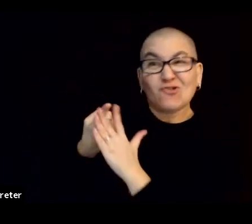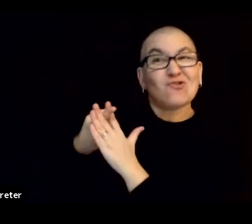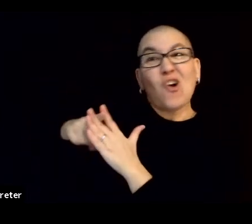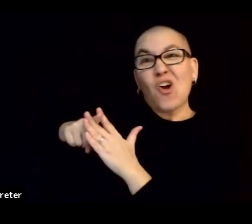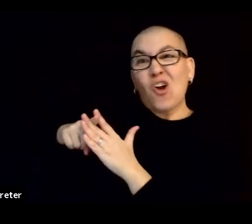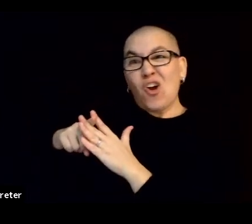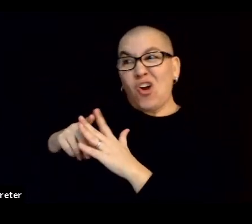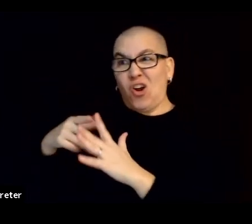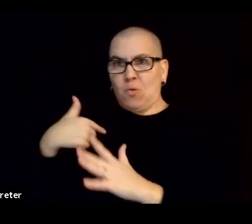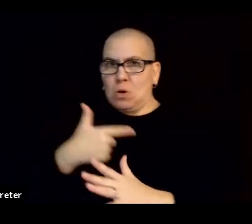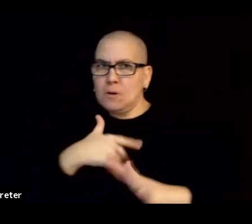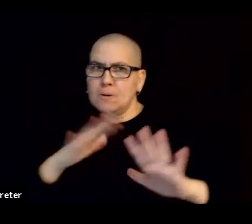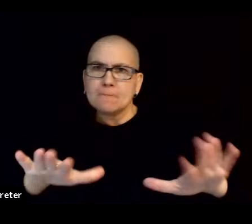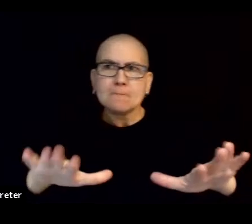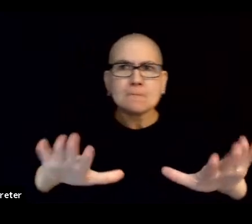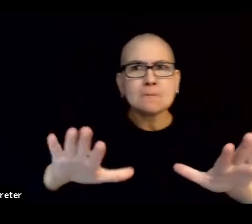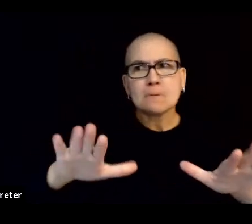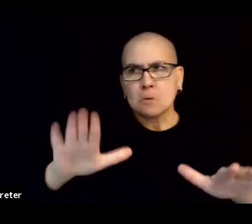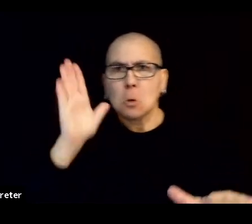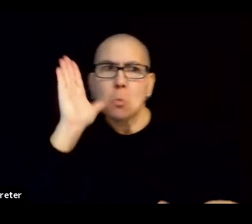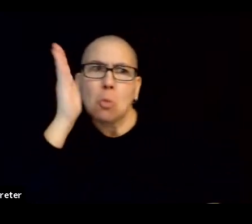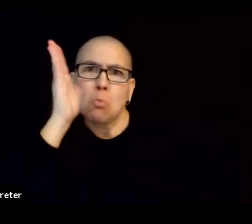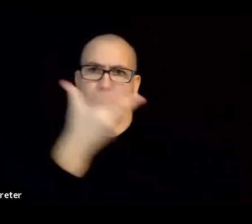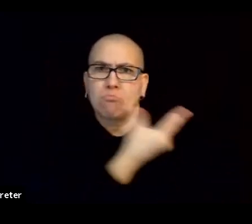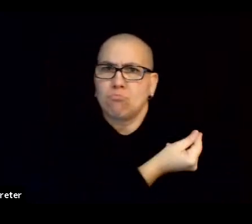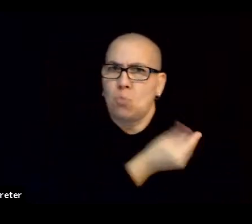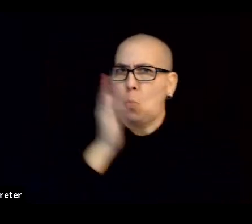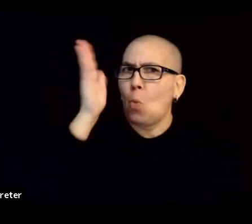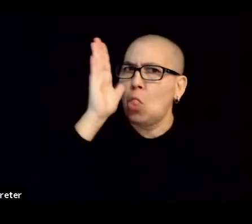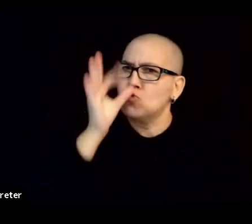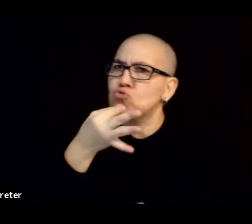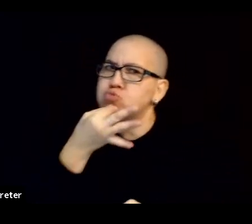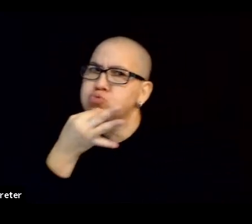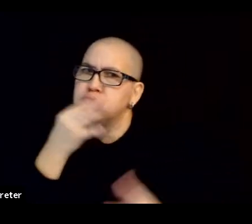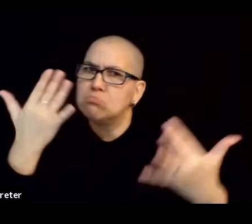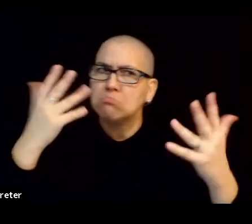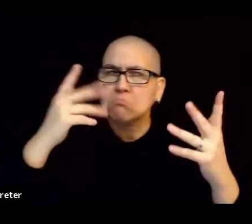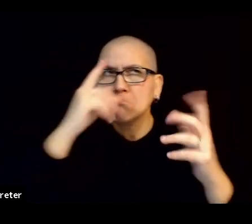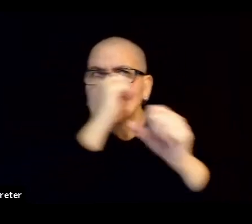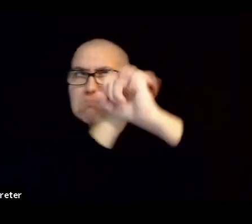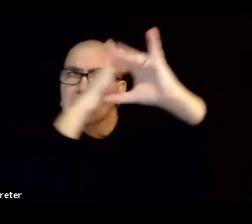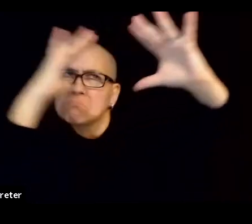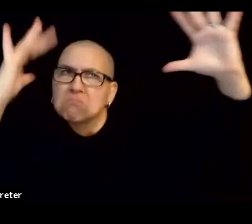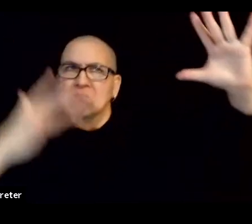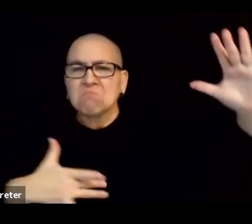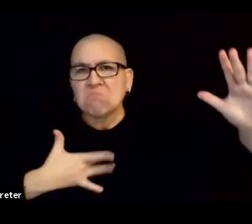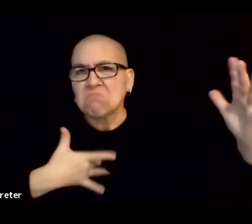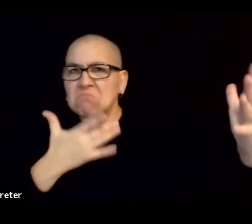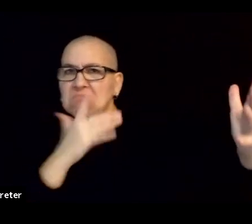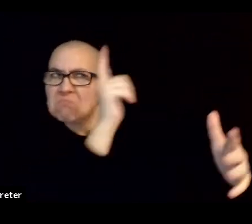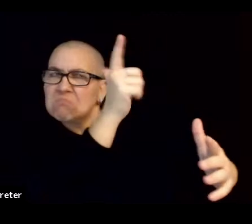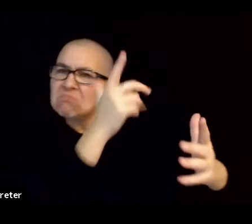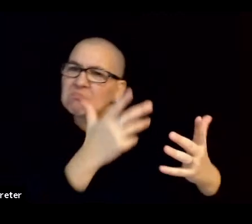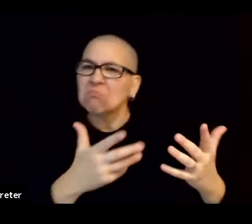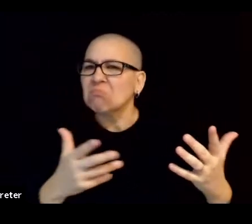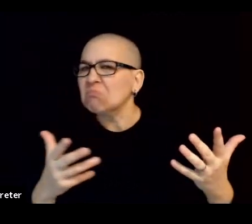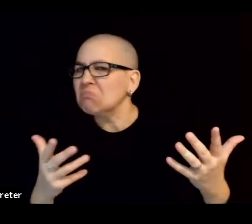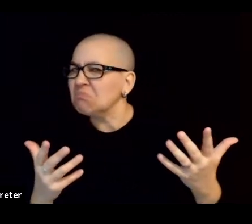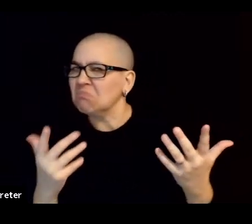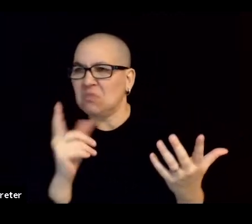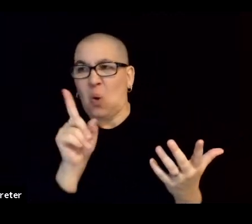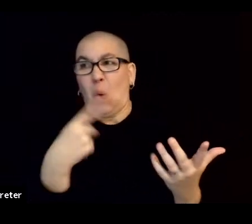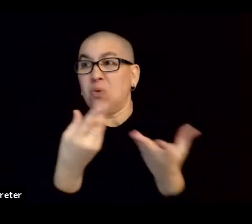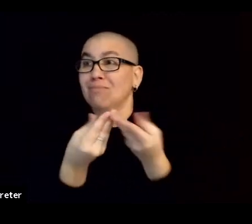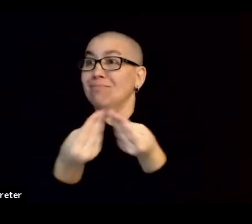the way that we would get the pandemic under control. We knew we couldn't stop it. We have worked hard to slow it down. But getting the